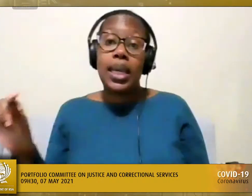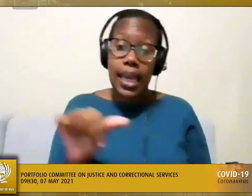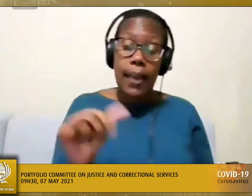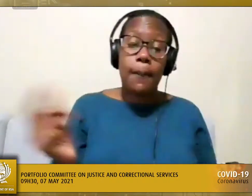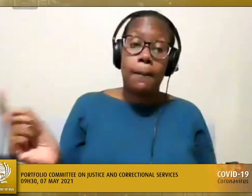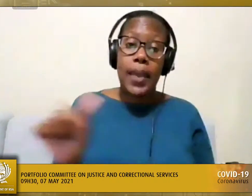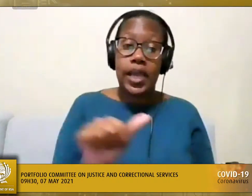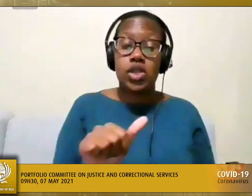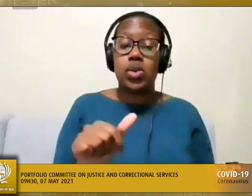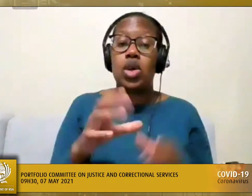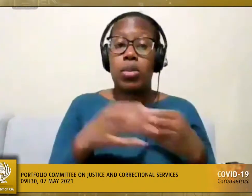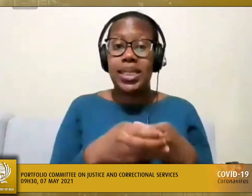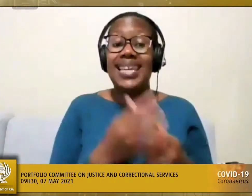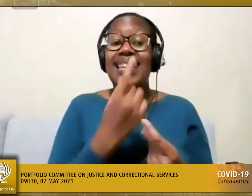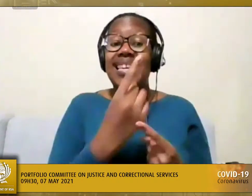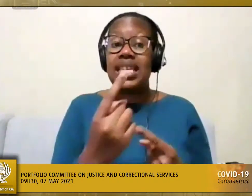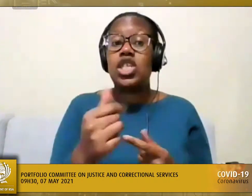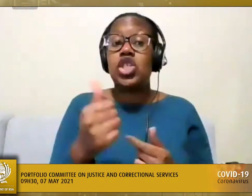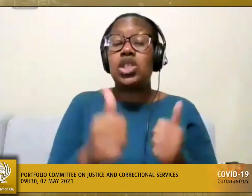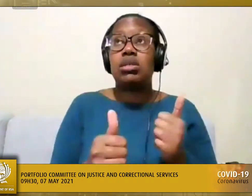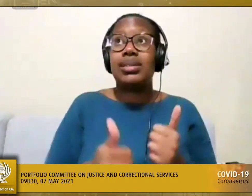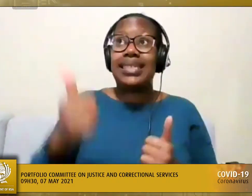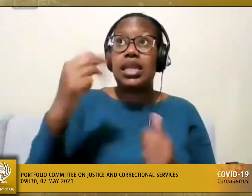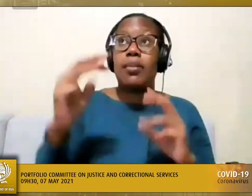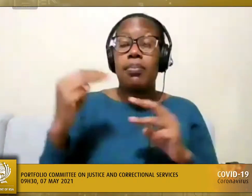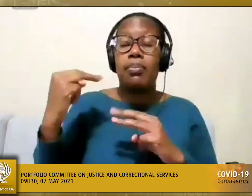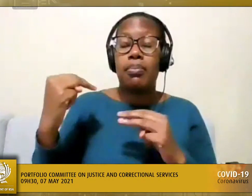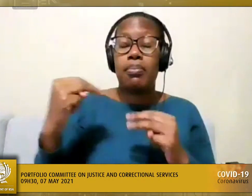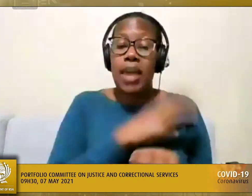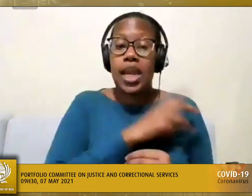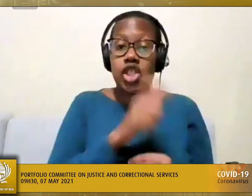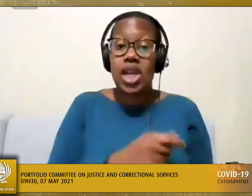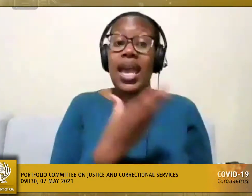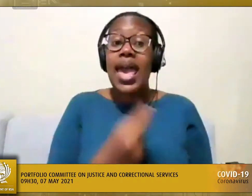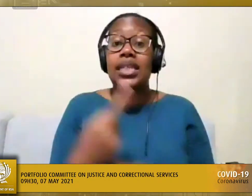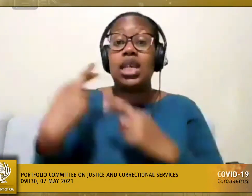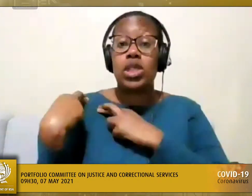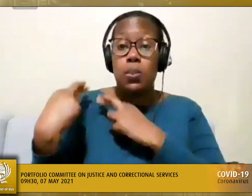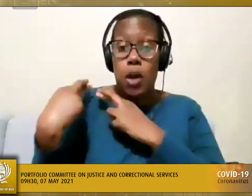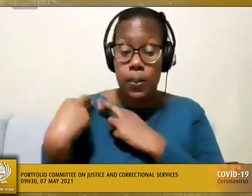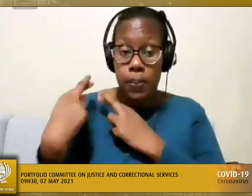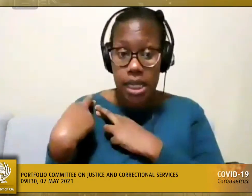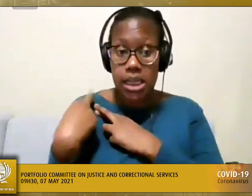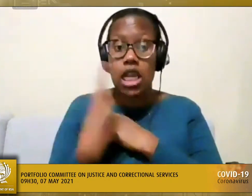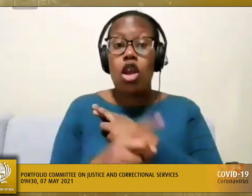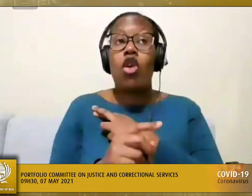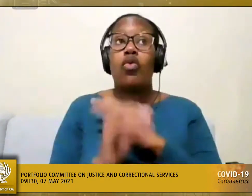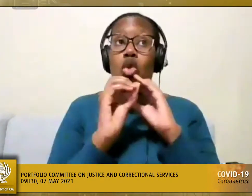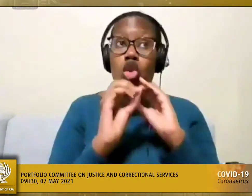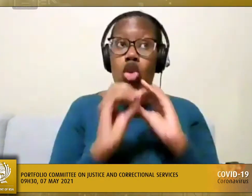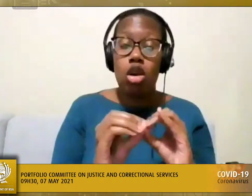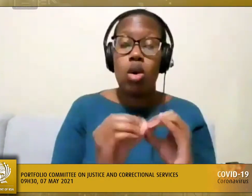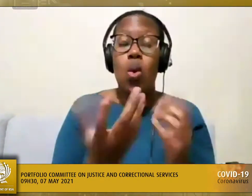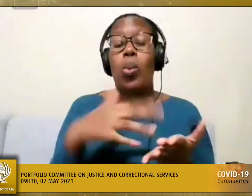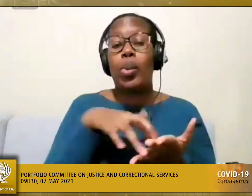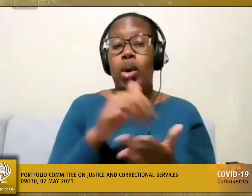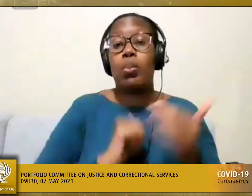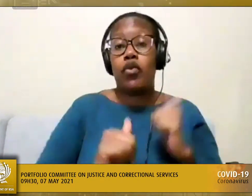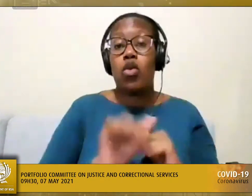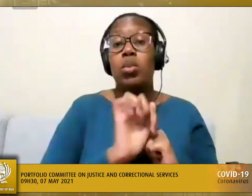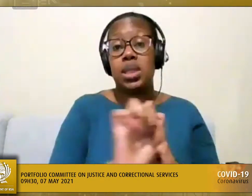of the senior members will bear responsibility for none or for poor performance in their areas that they are responsible for